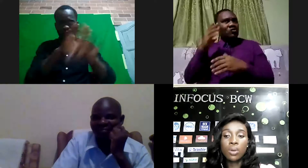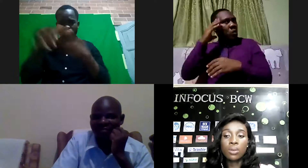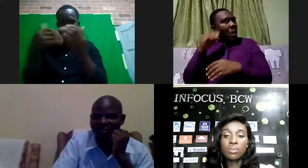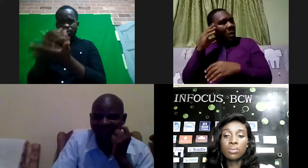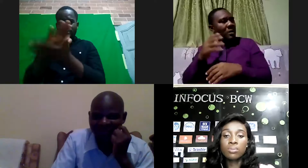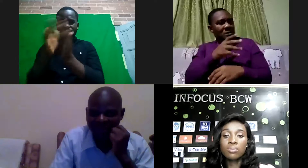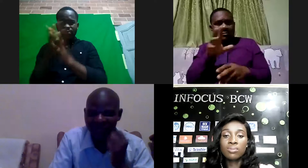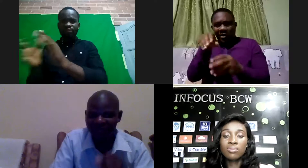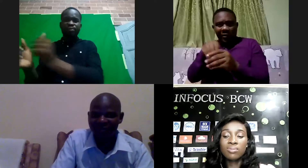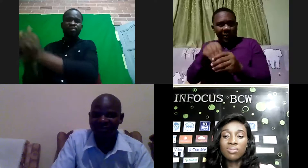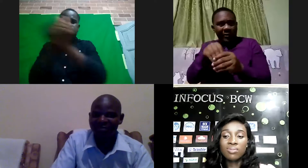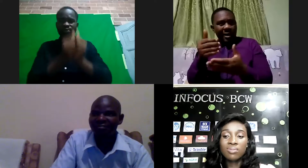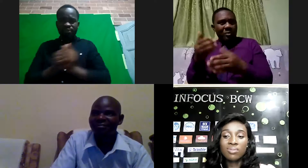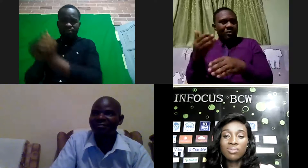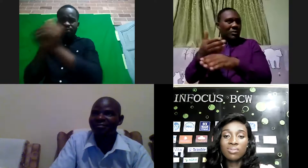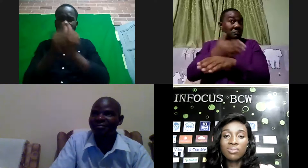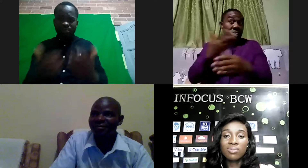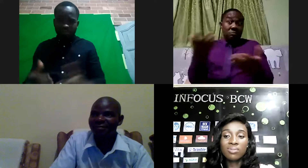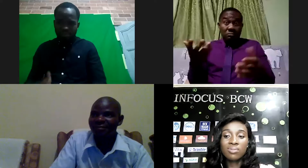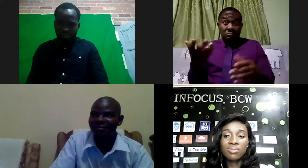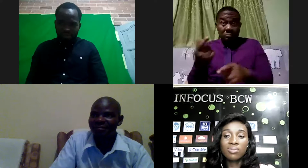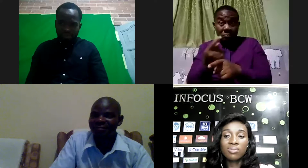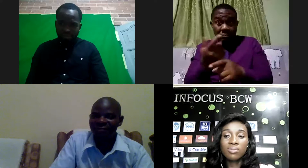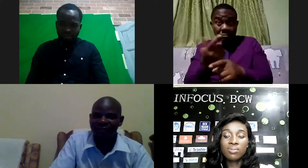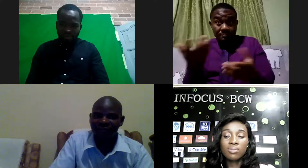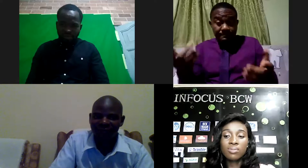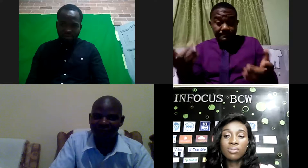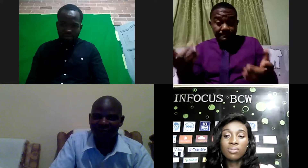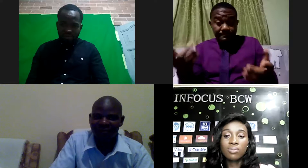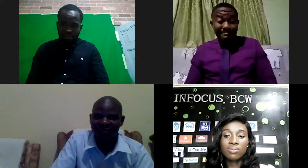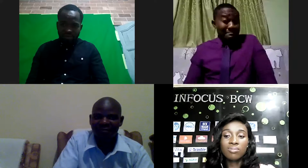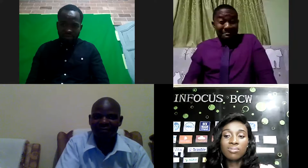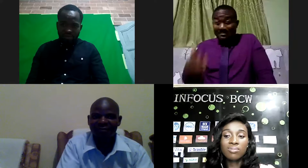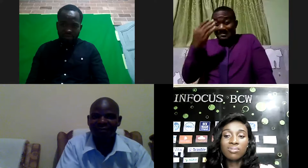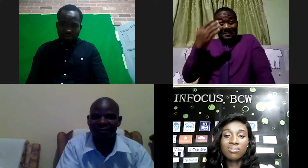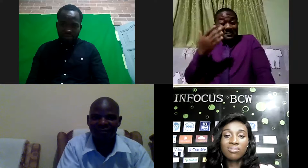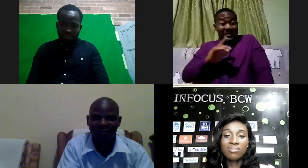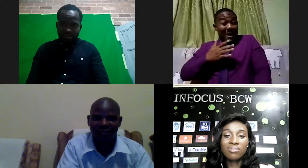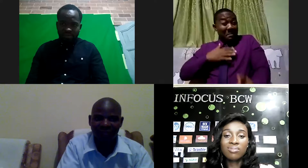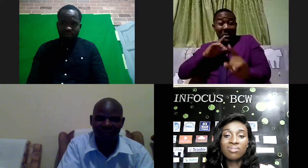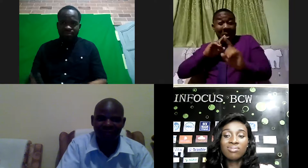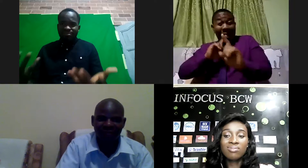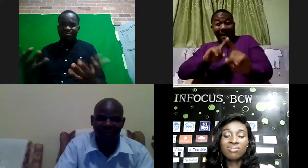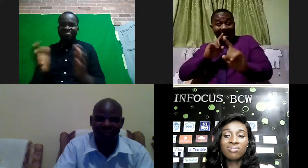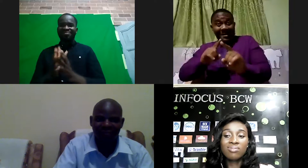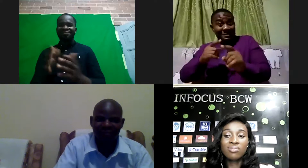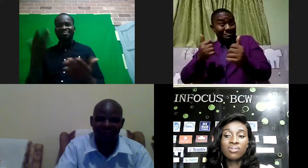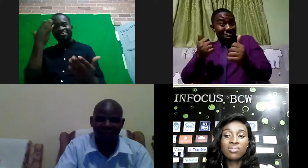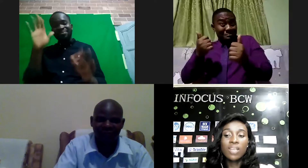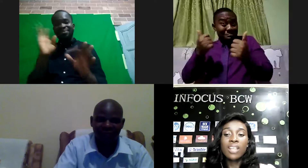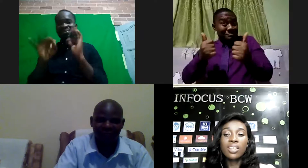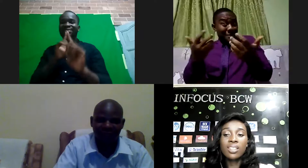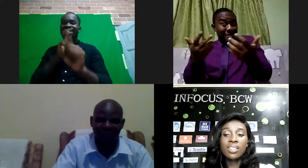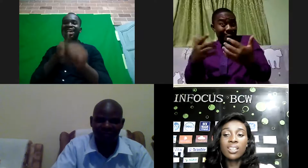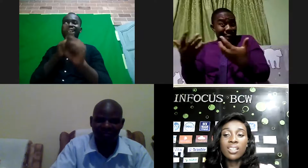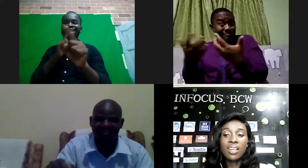Okay. I don't know if the answers are in line with the question that was